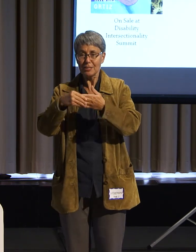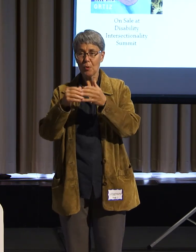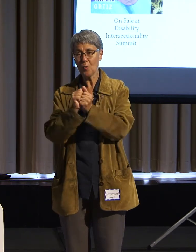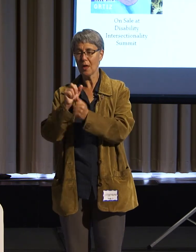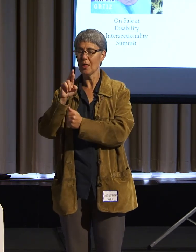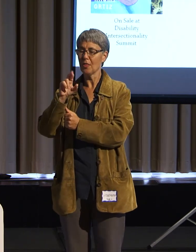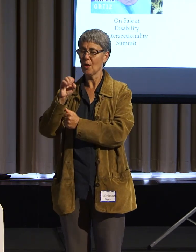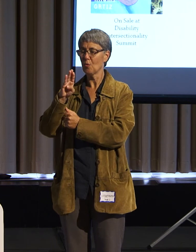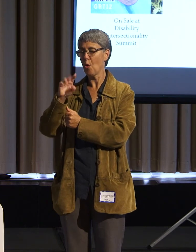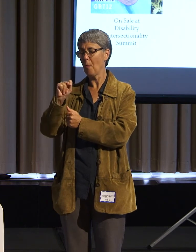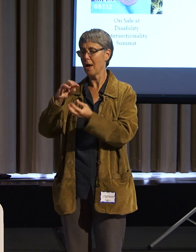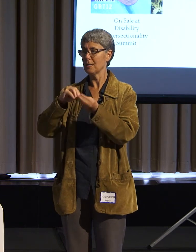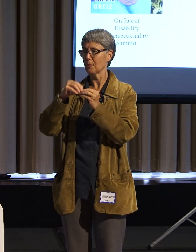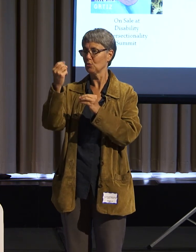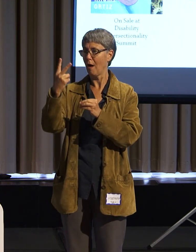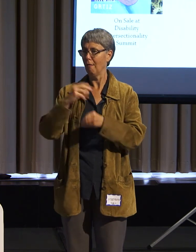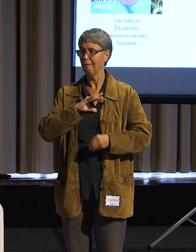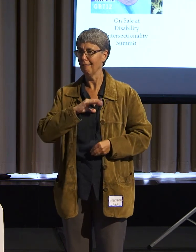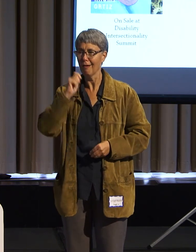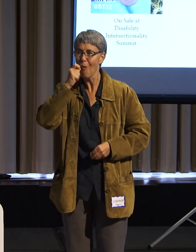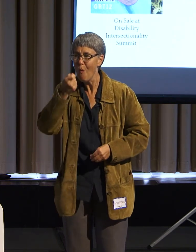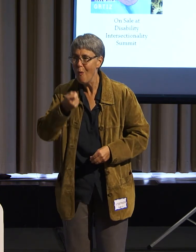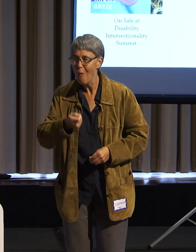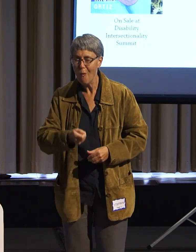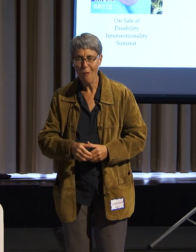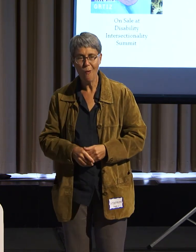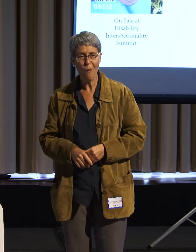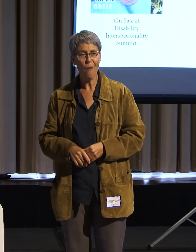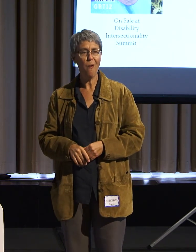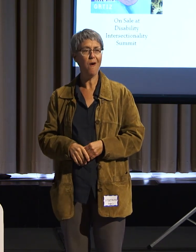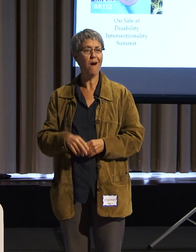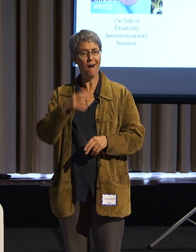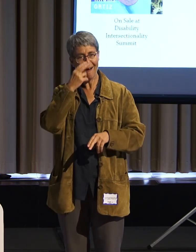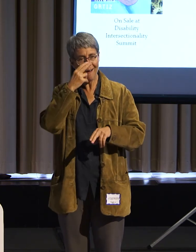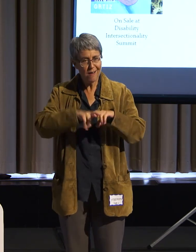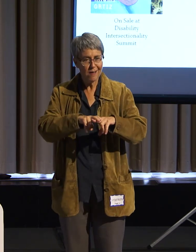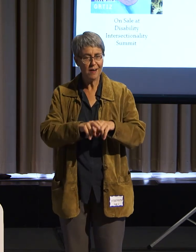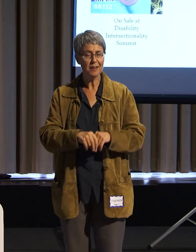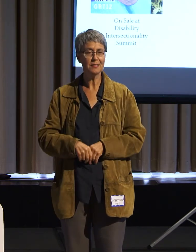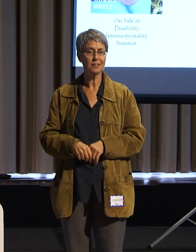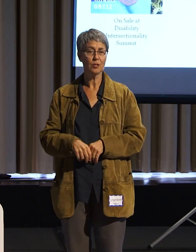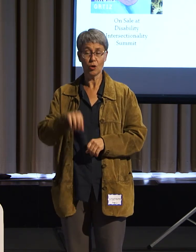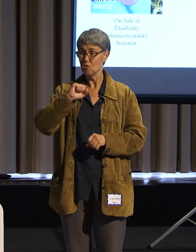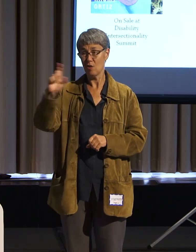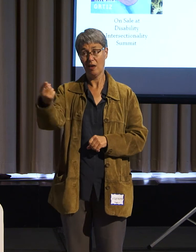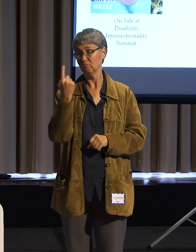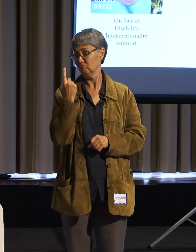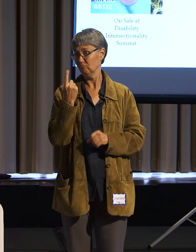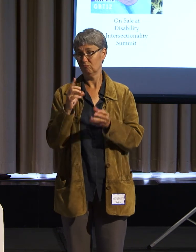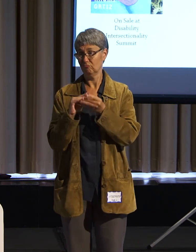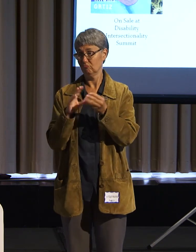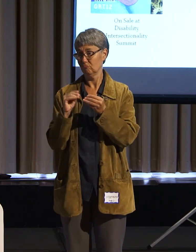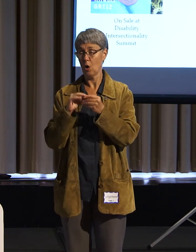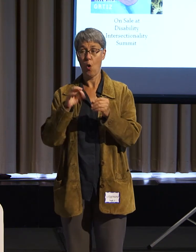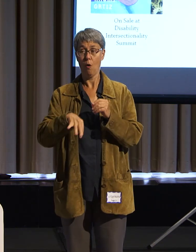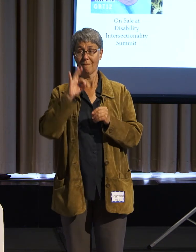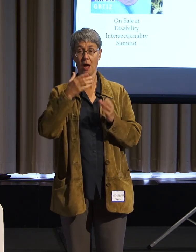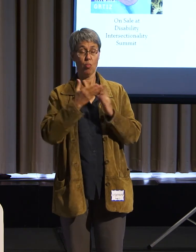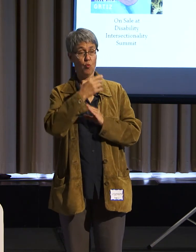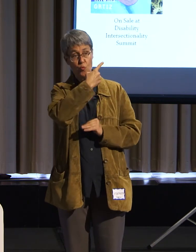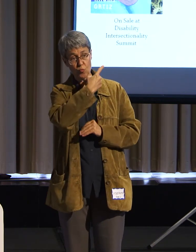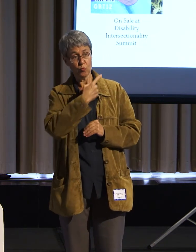The other thing internally for me was to start making choices about the activism that I participated